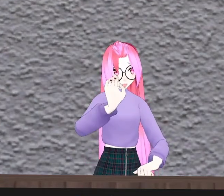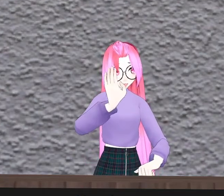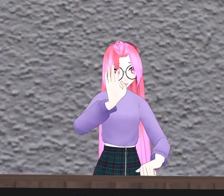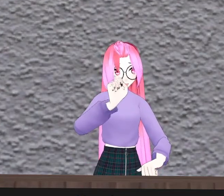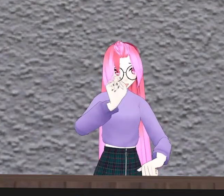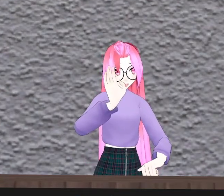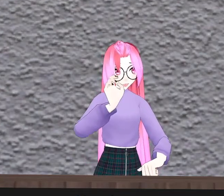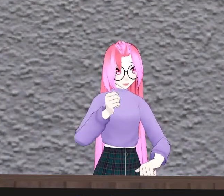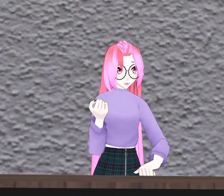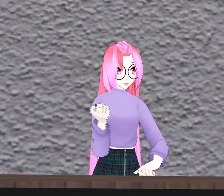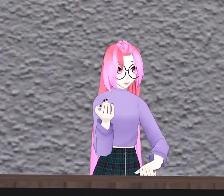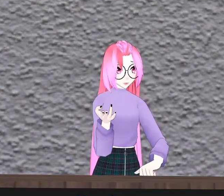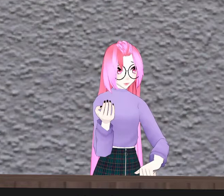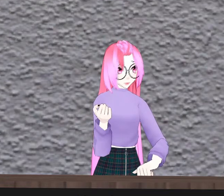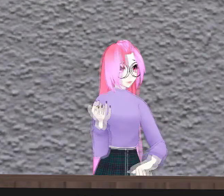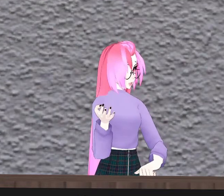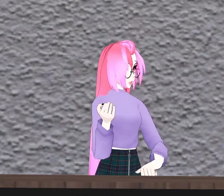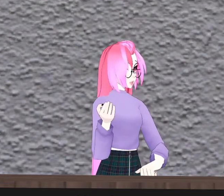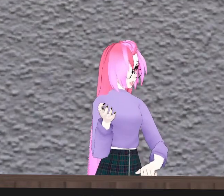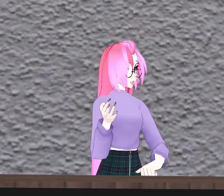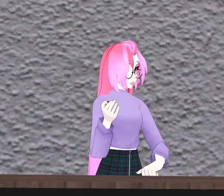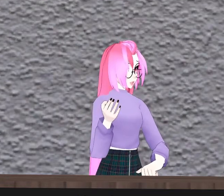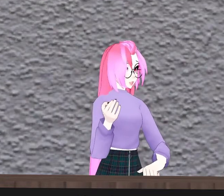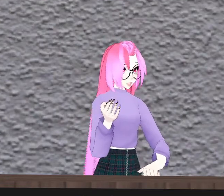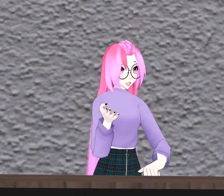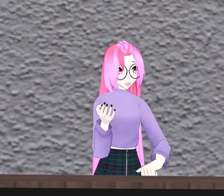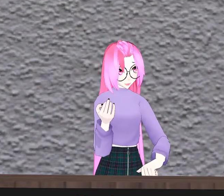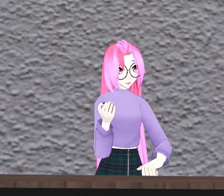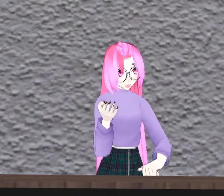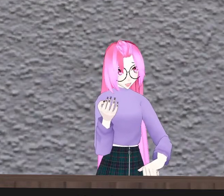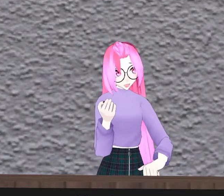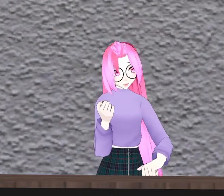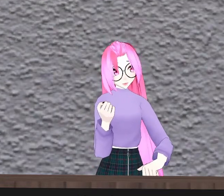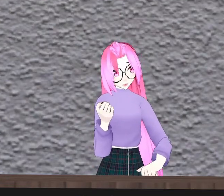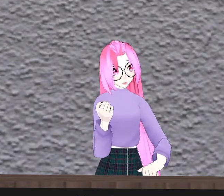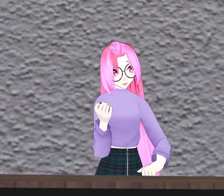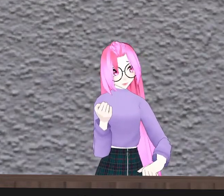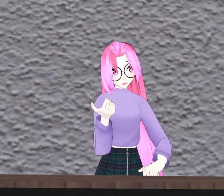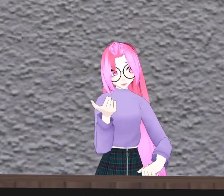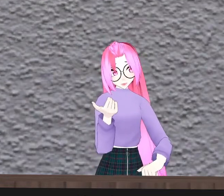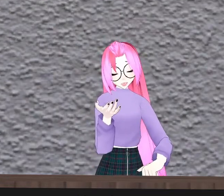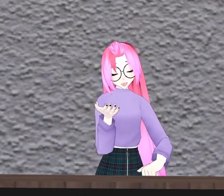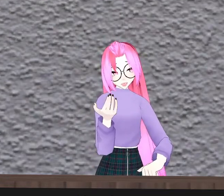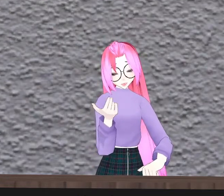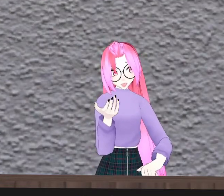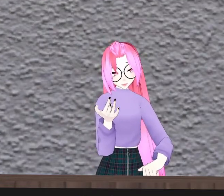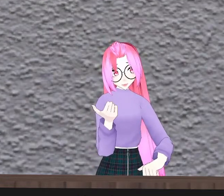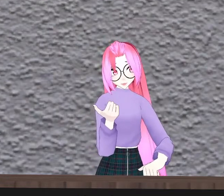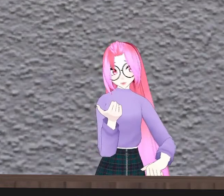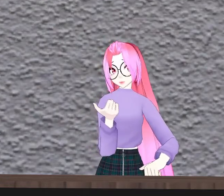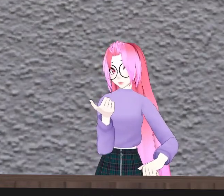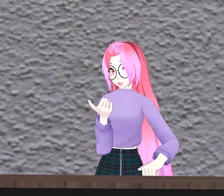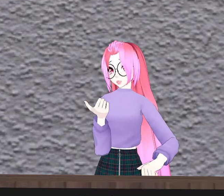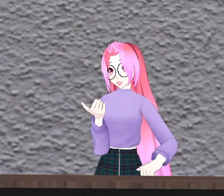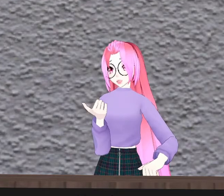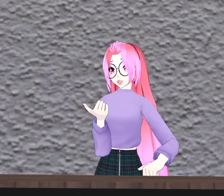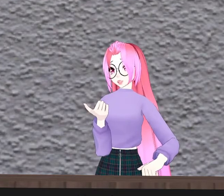you're flicking it. You could do this without index. 14. Then 15. Got that thumb out